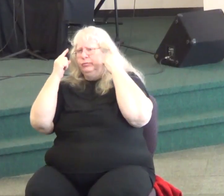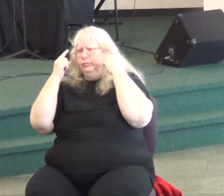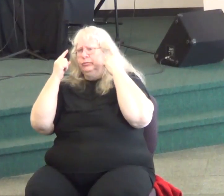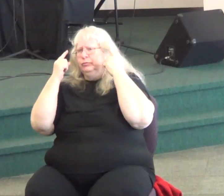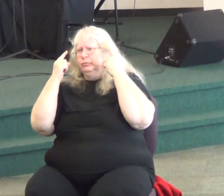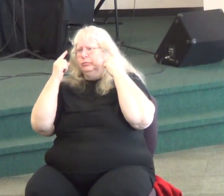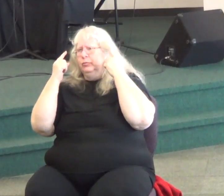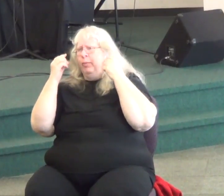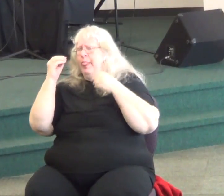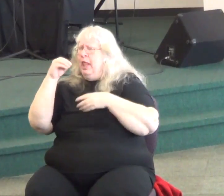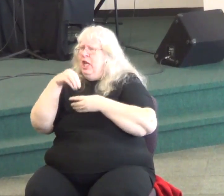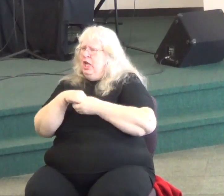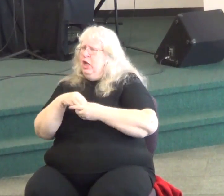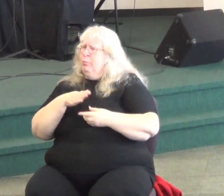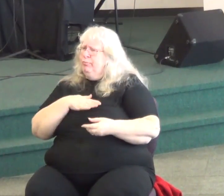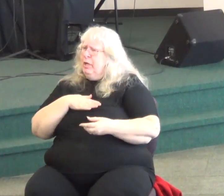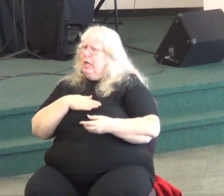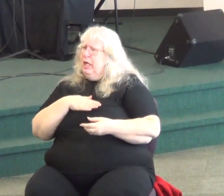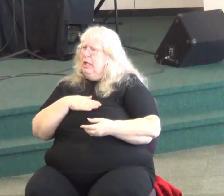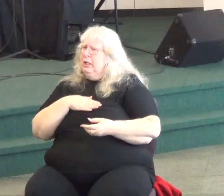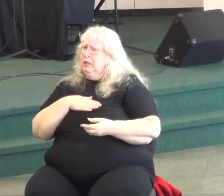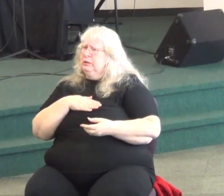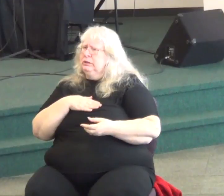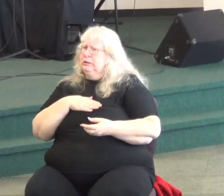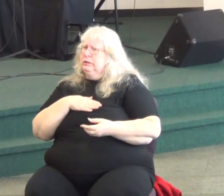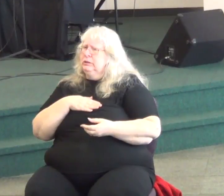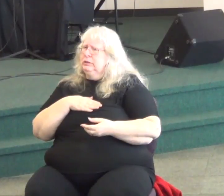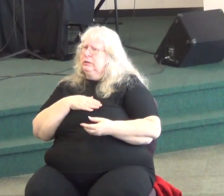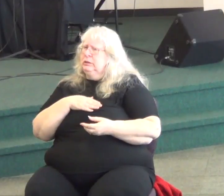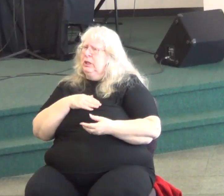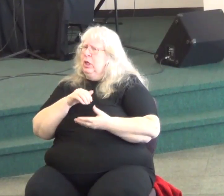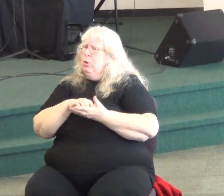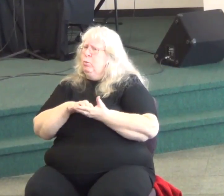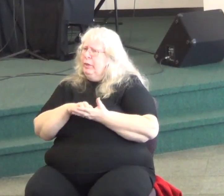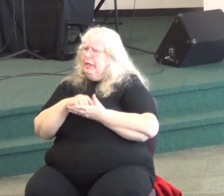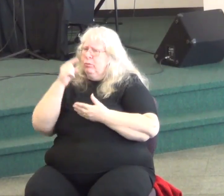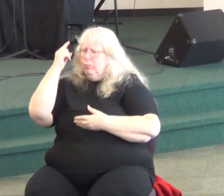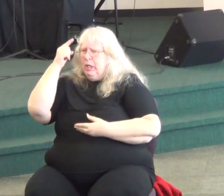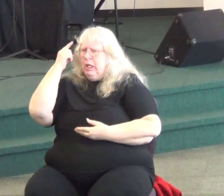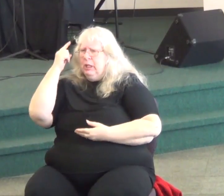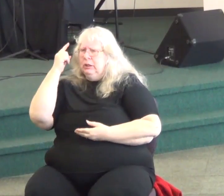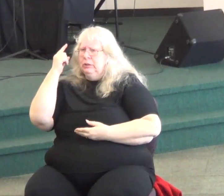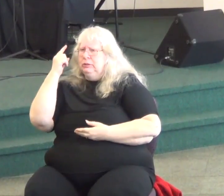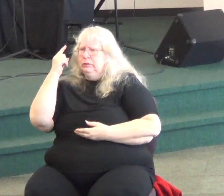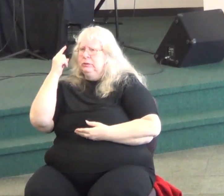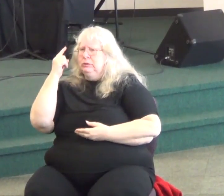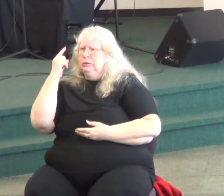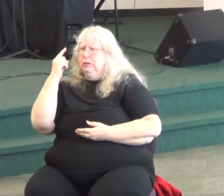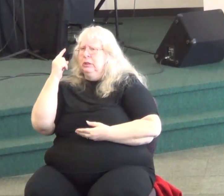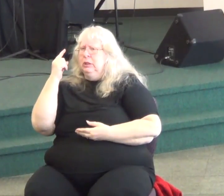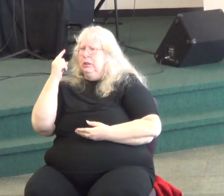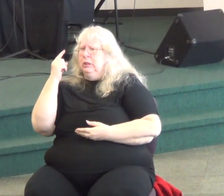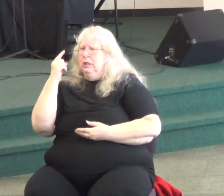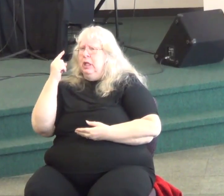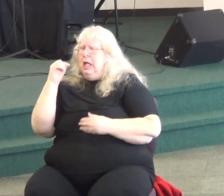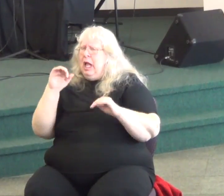in my simple mind of religious people and God, how could a good God